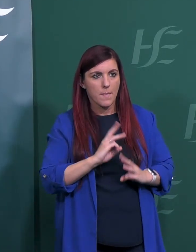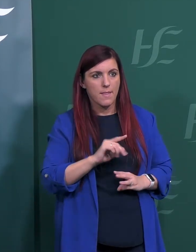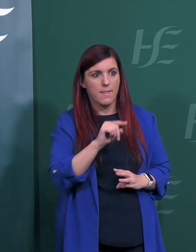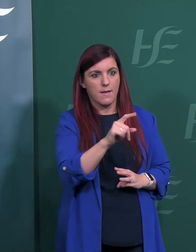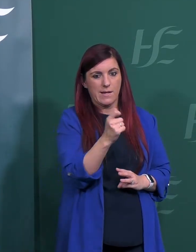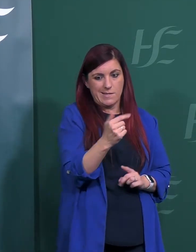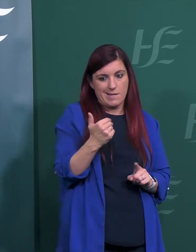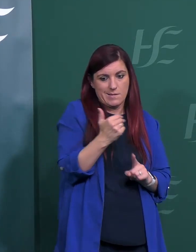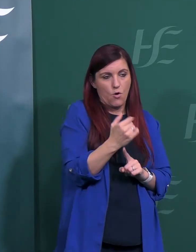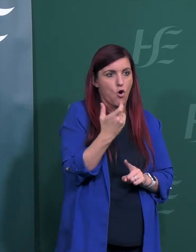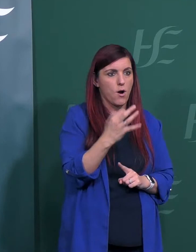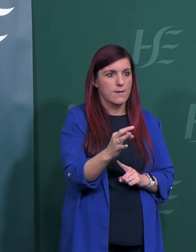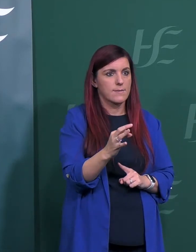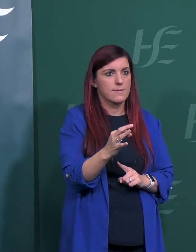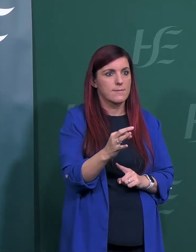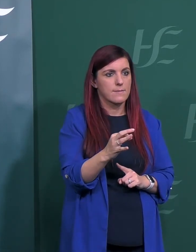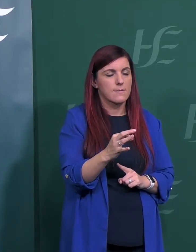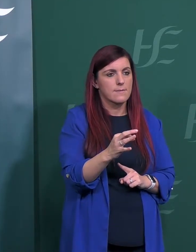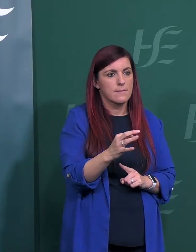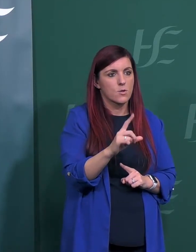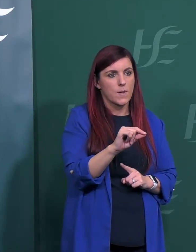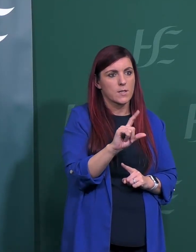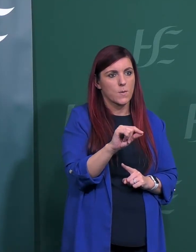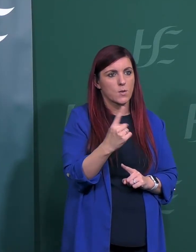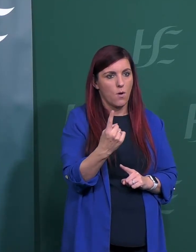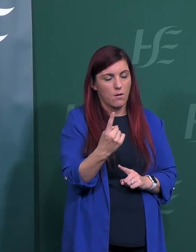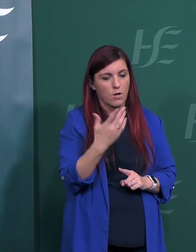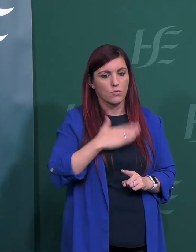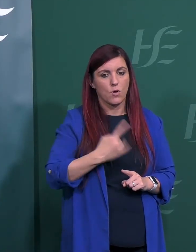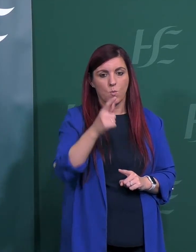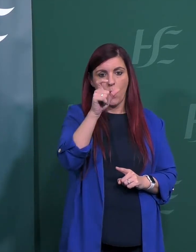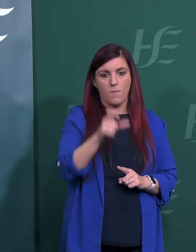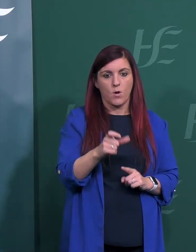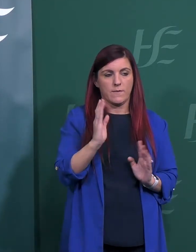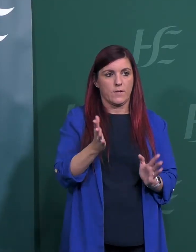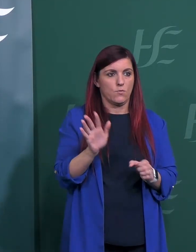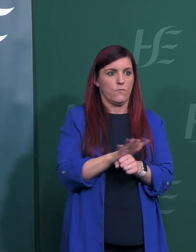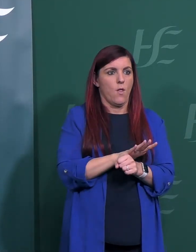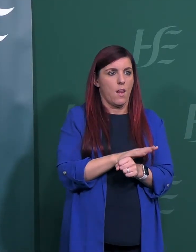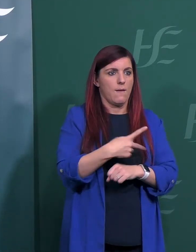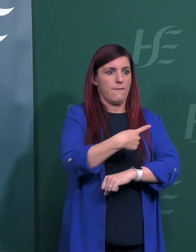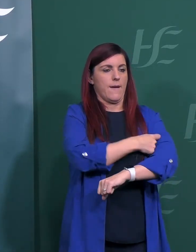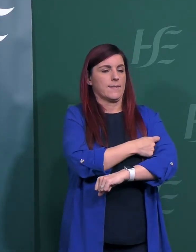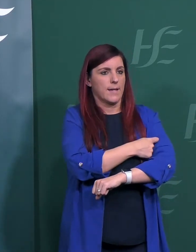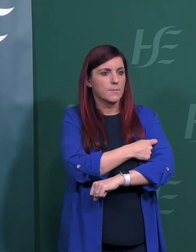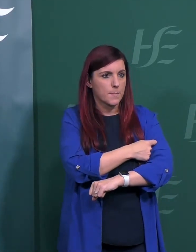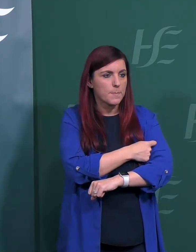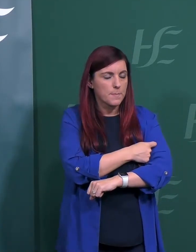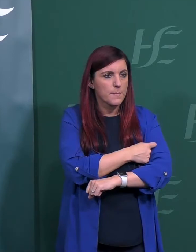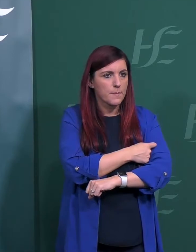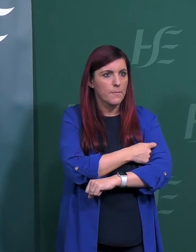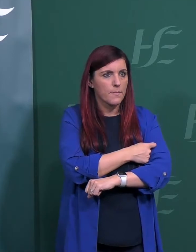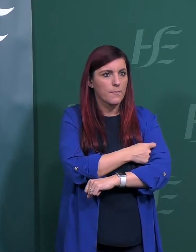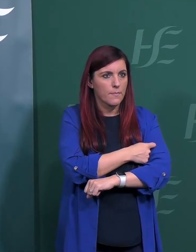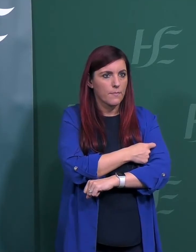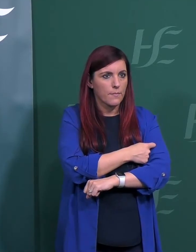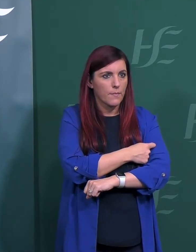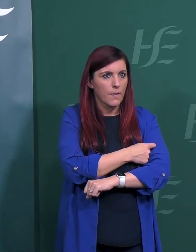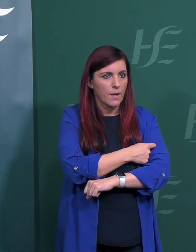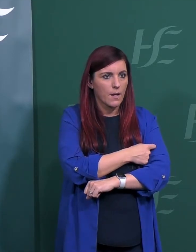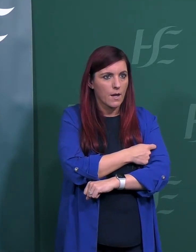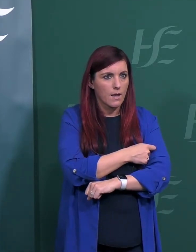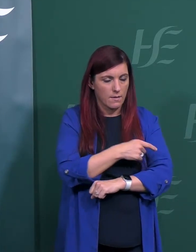August 2021. Only one patient was fully vaccinated, and thankfully all of those have